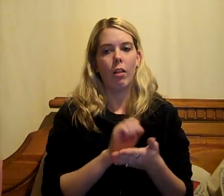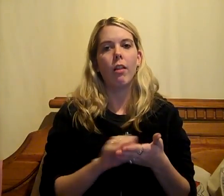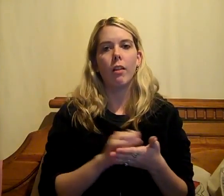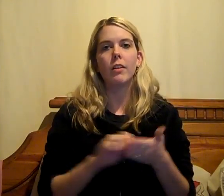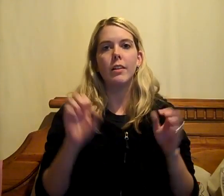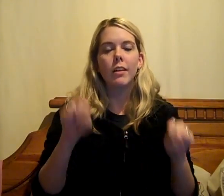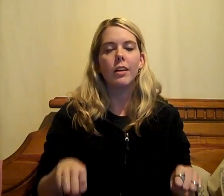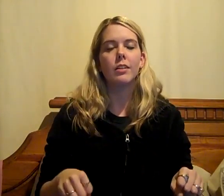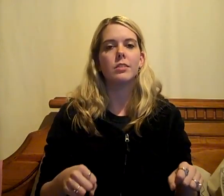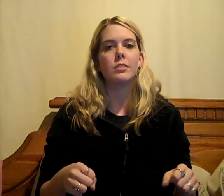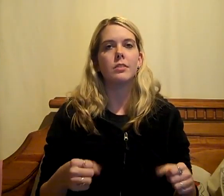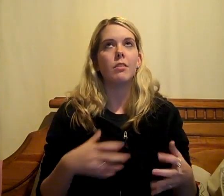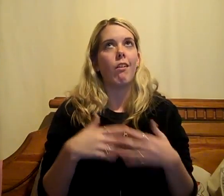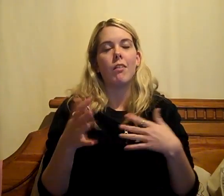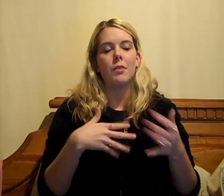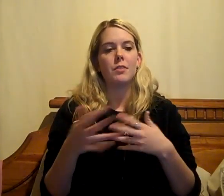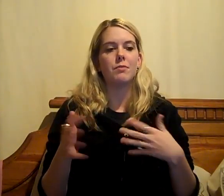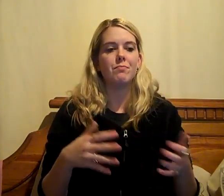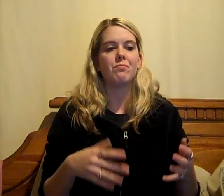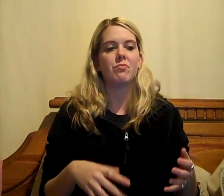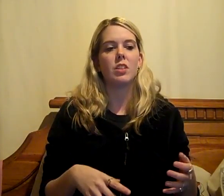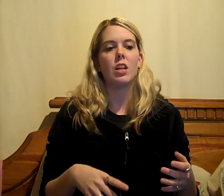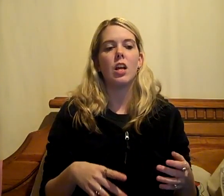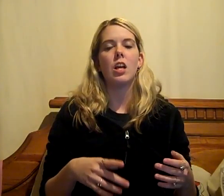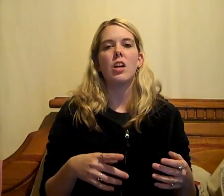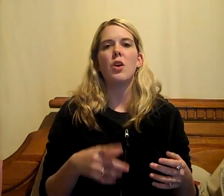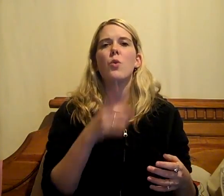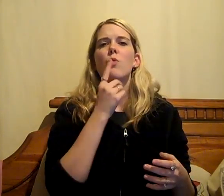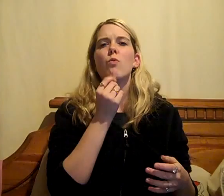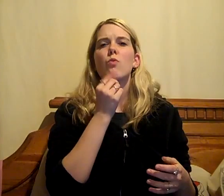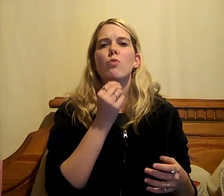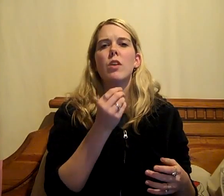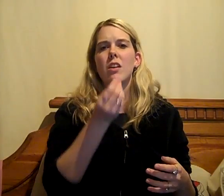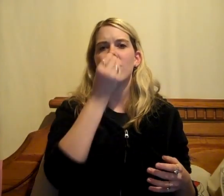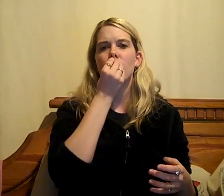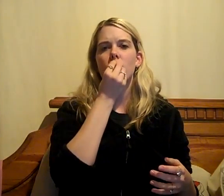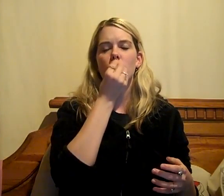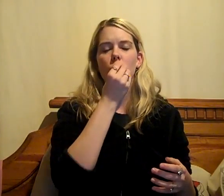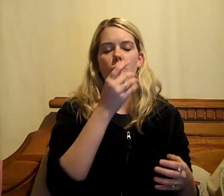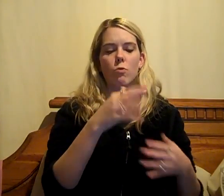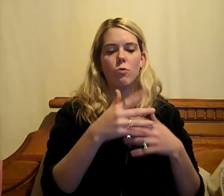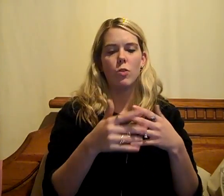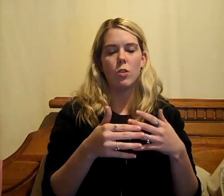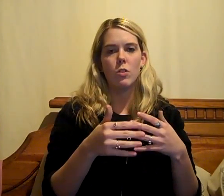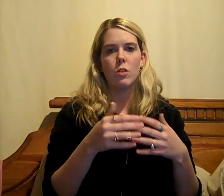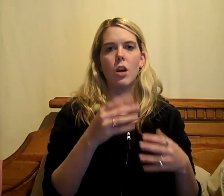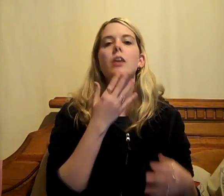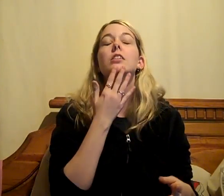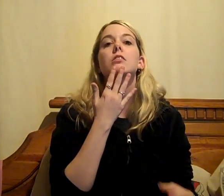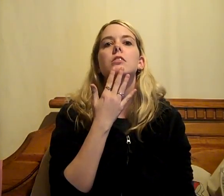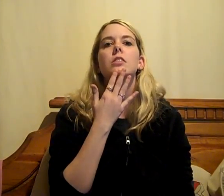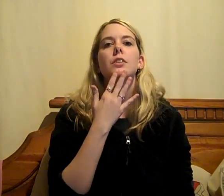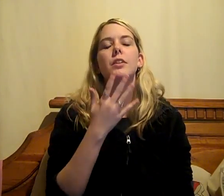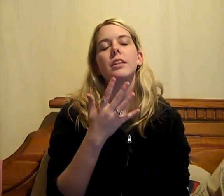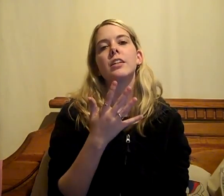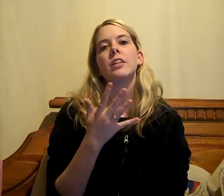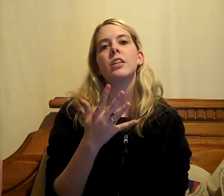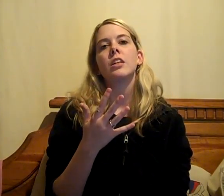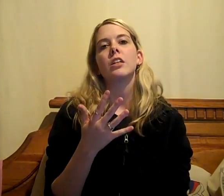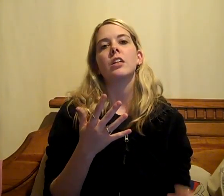You put red food coloring. It's good to put a few drops of blue food coloring, because then it gets a deeper shade of red and it doesn't end